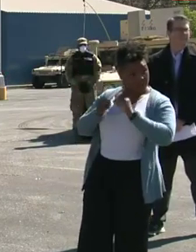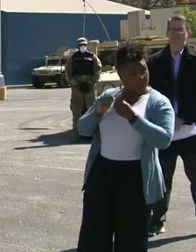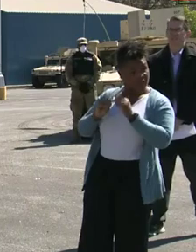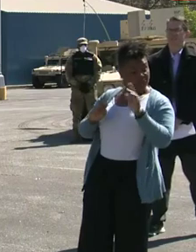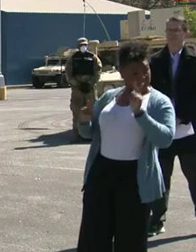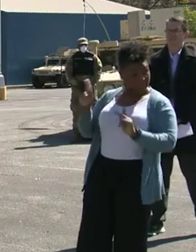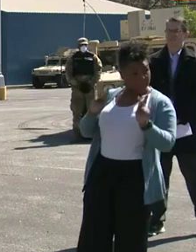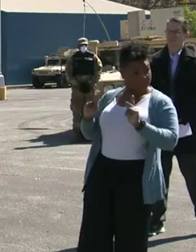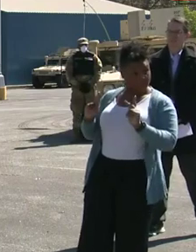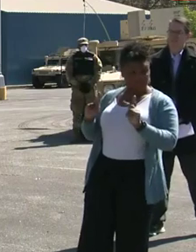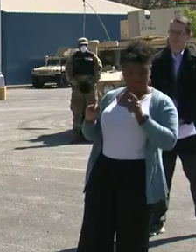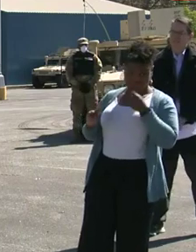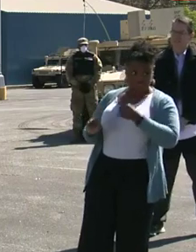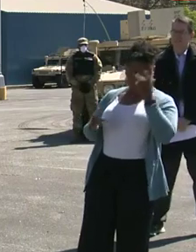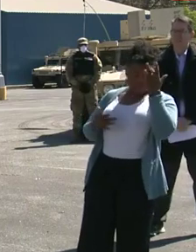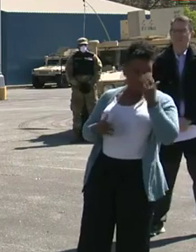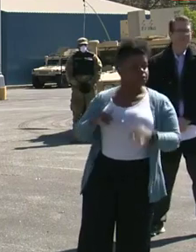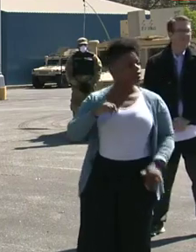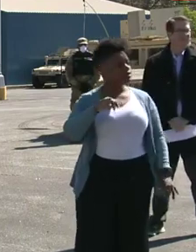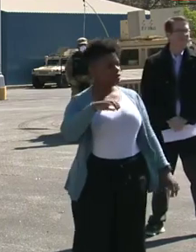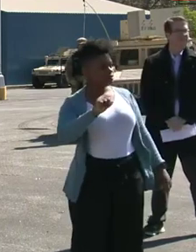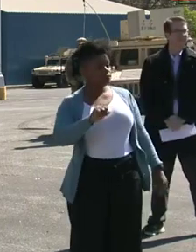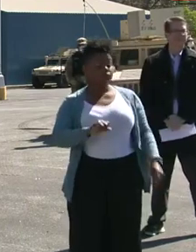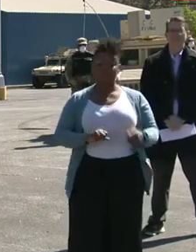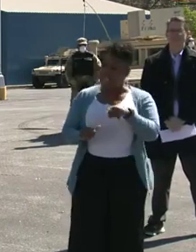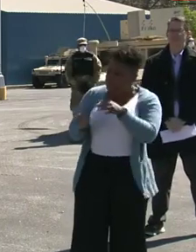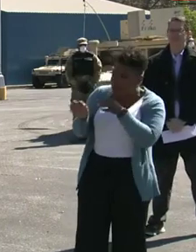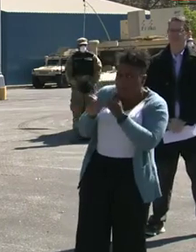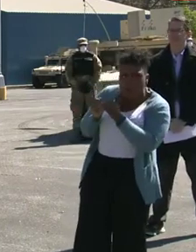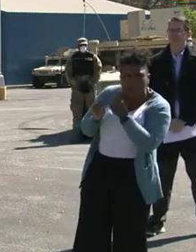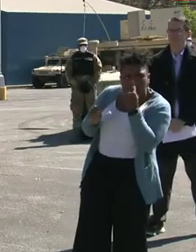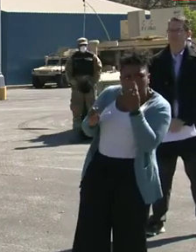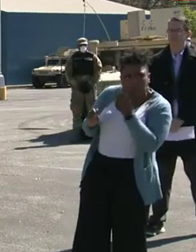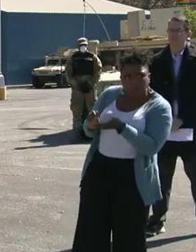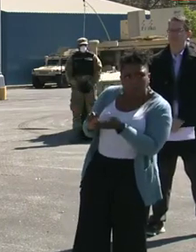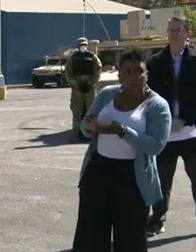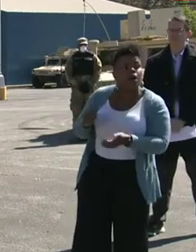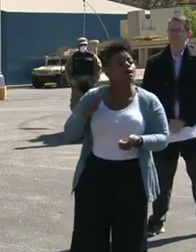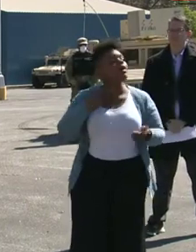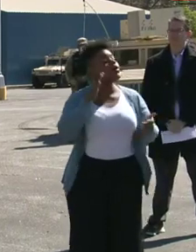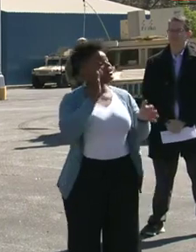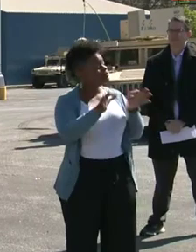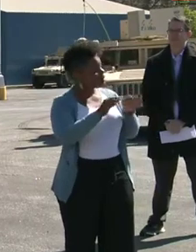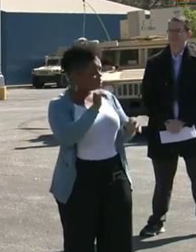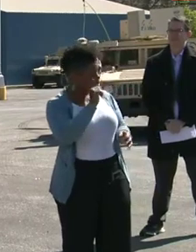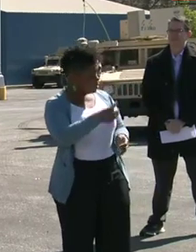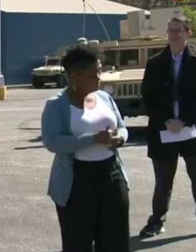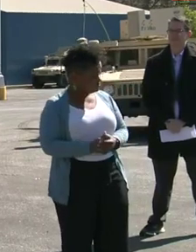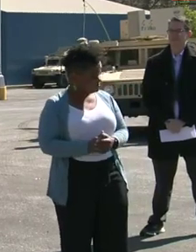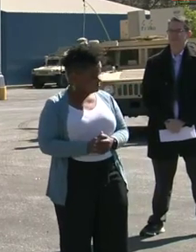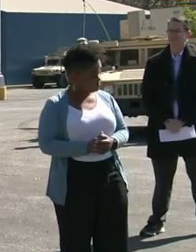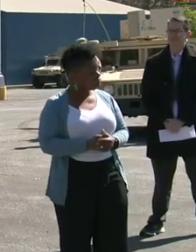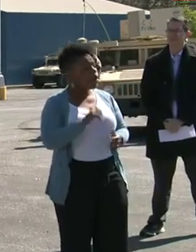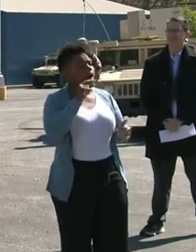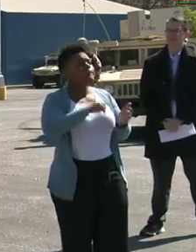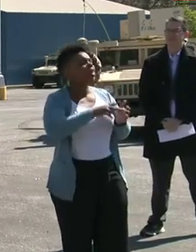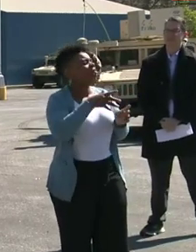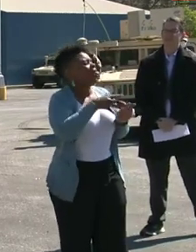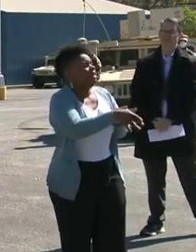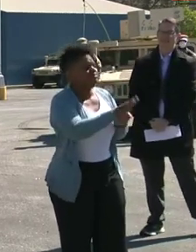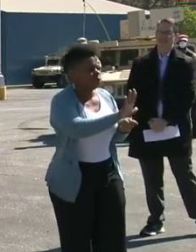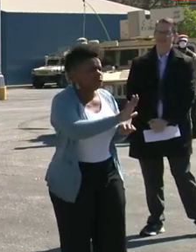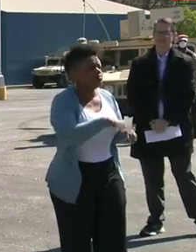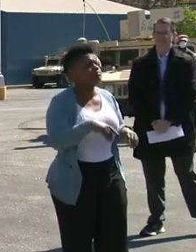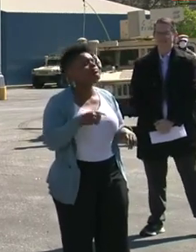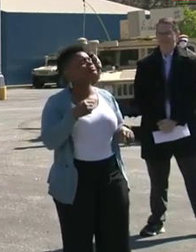Elaborate on that? I will elaborate fully tomorrow, where we're going to have, and I don't mean to be quick with you, but there's a lot